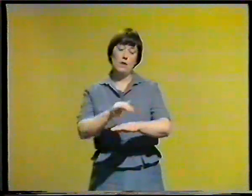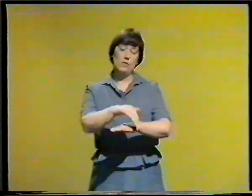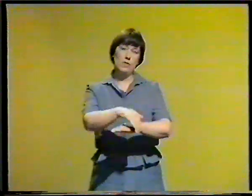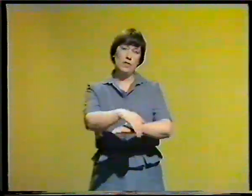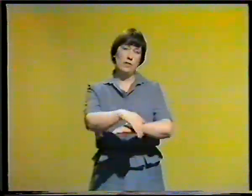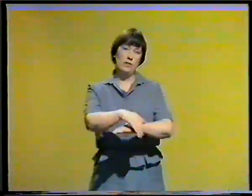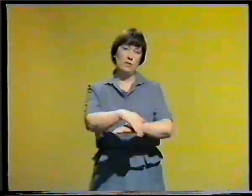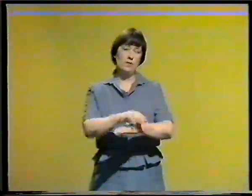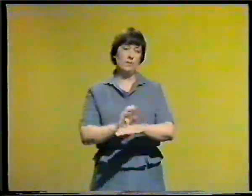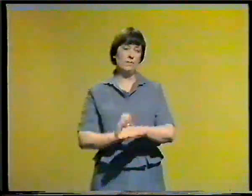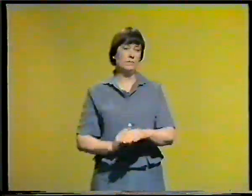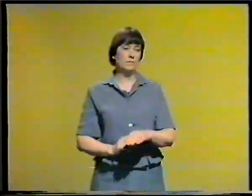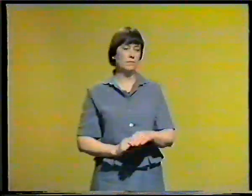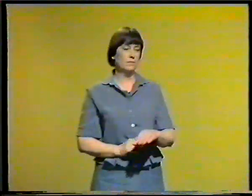Over.